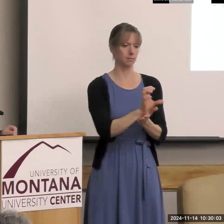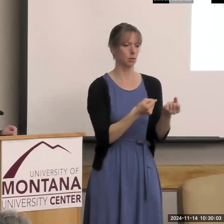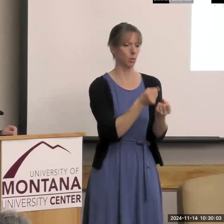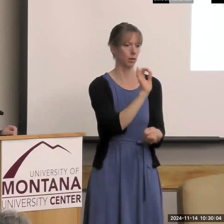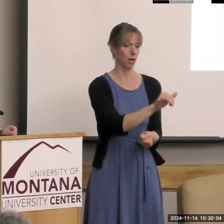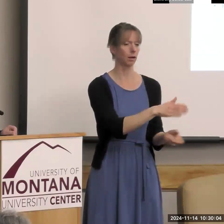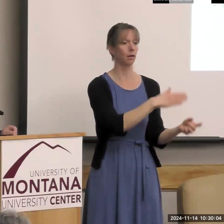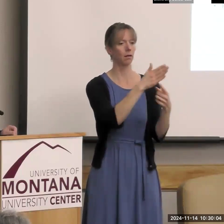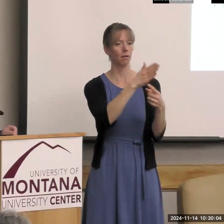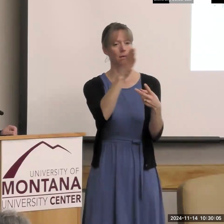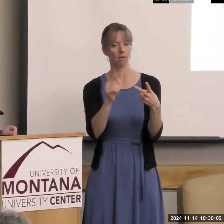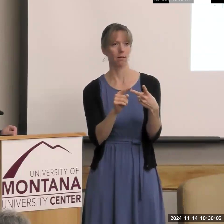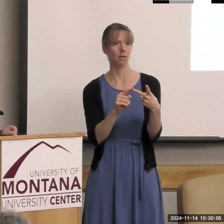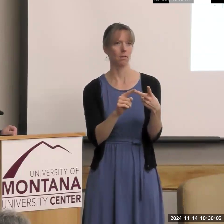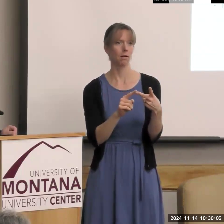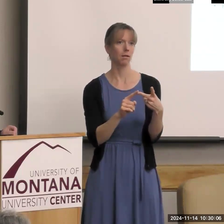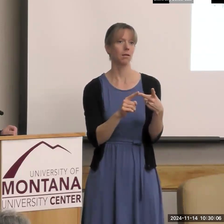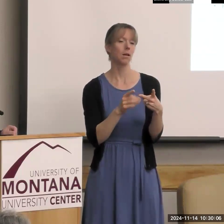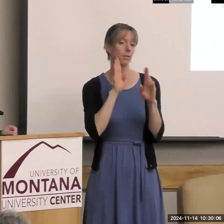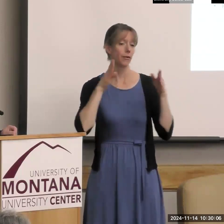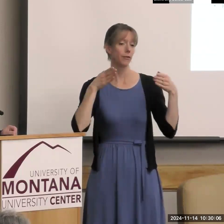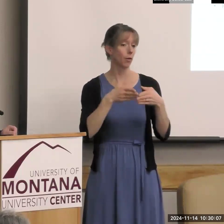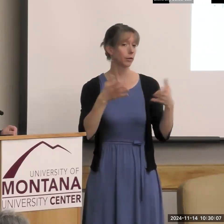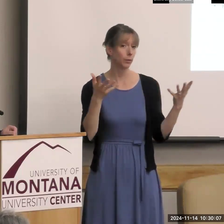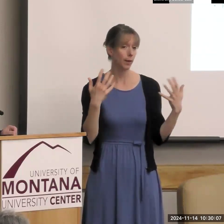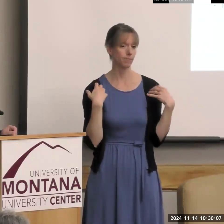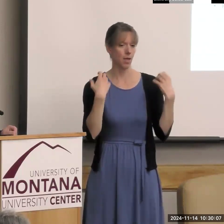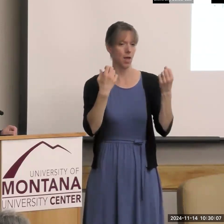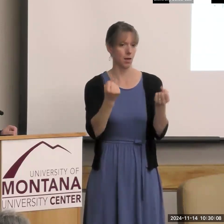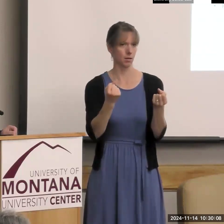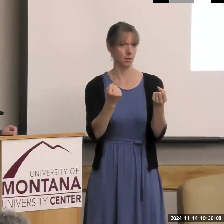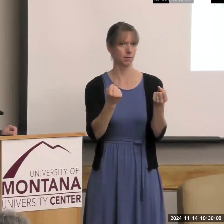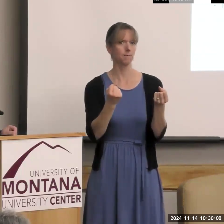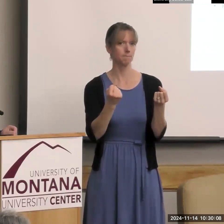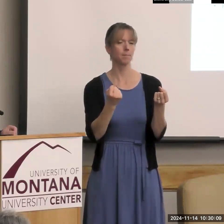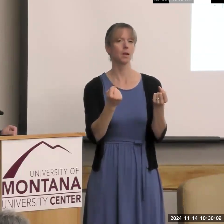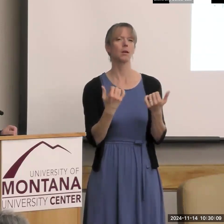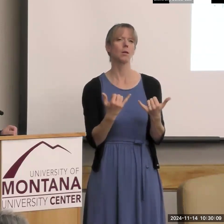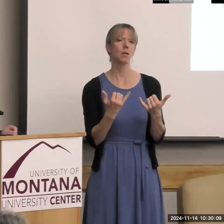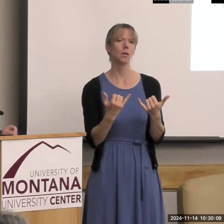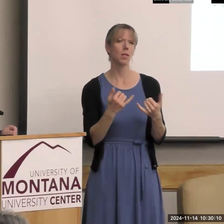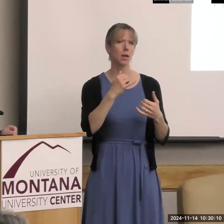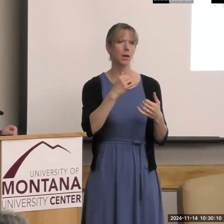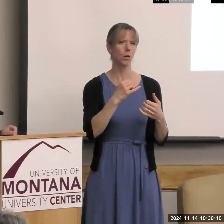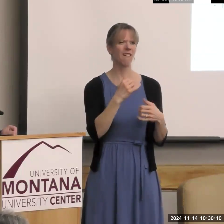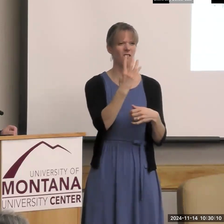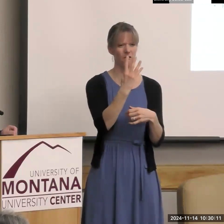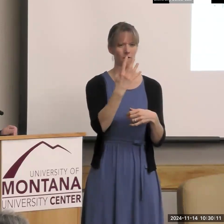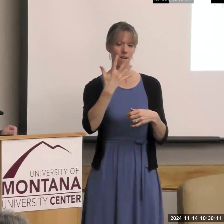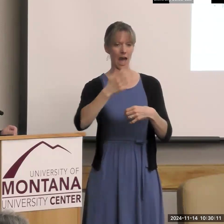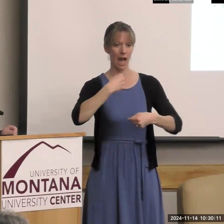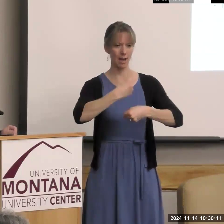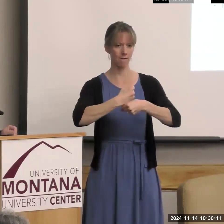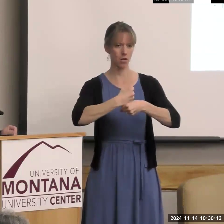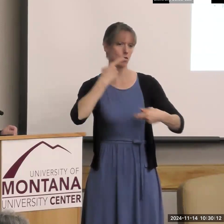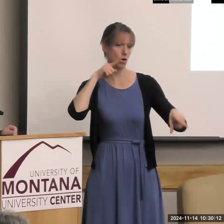The other is the major focus on health, and we're currently in year 4 of a 5-year cooperative agreement